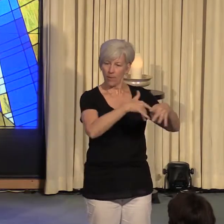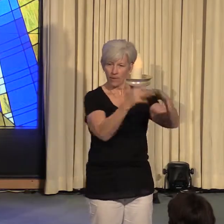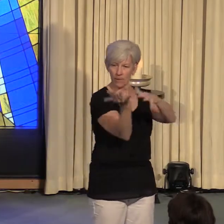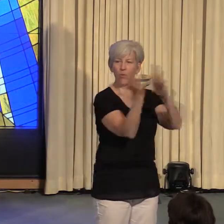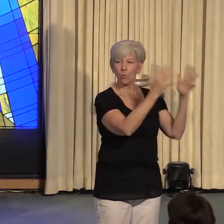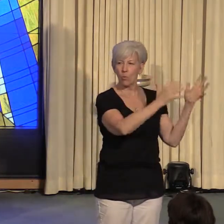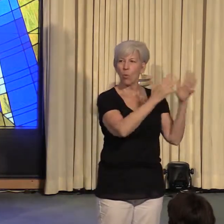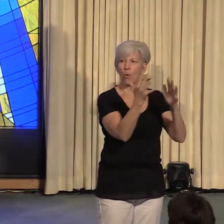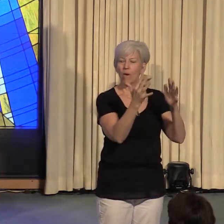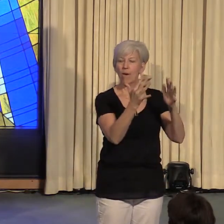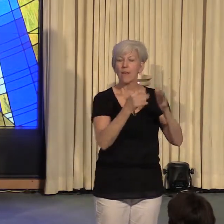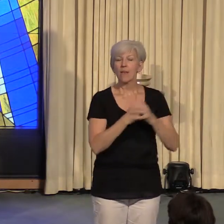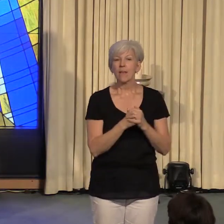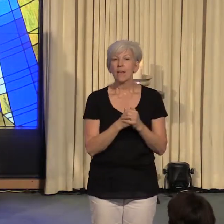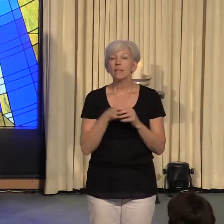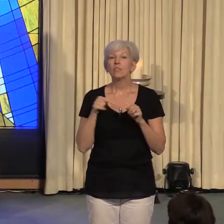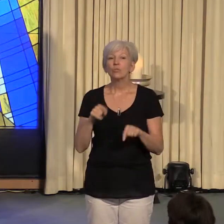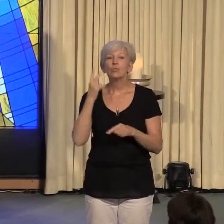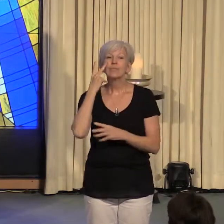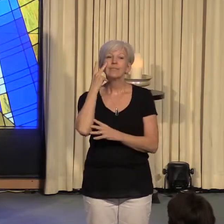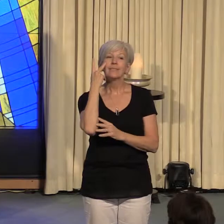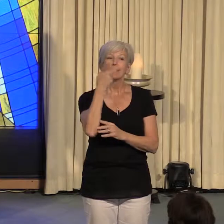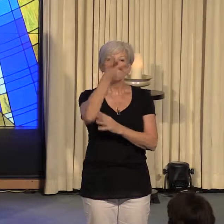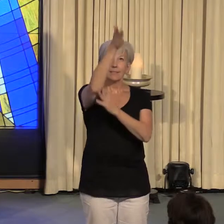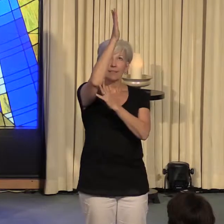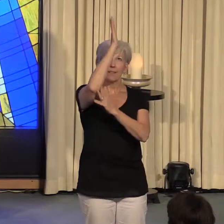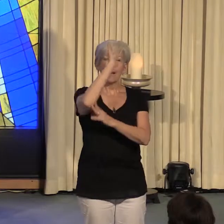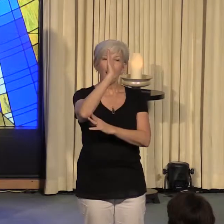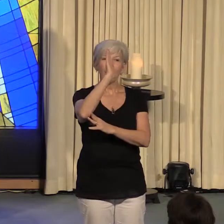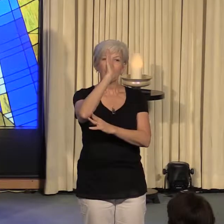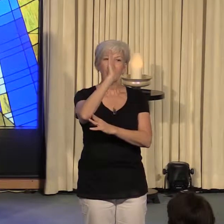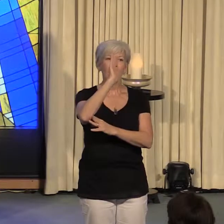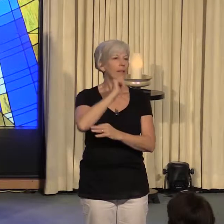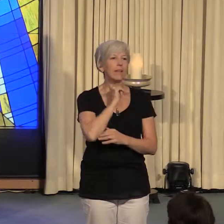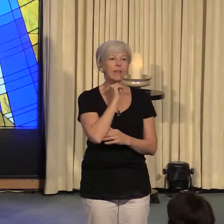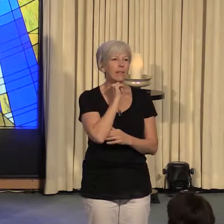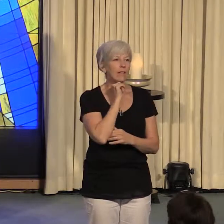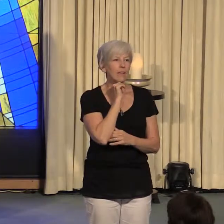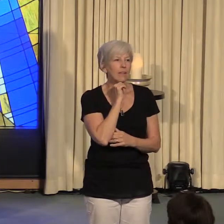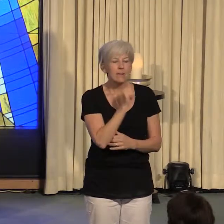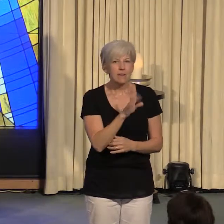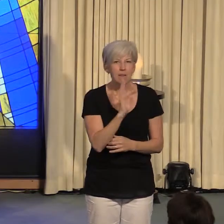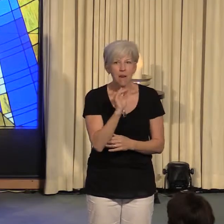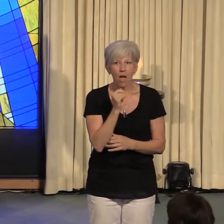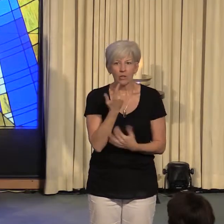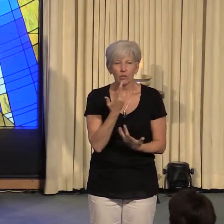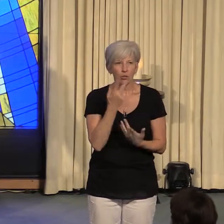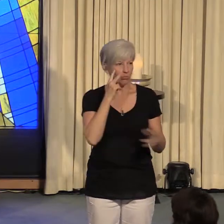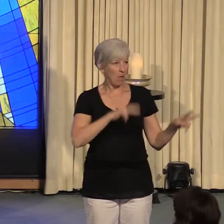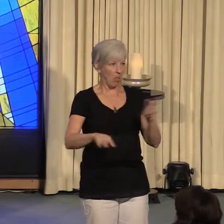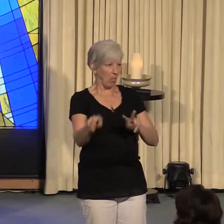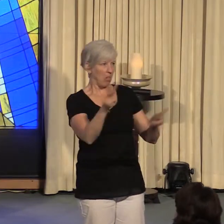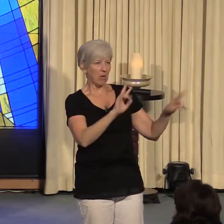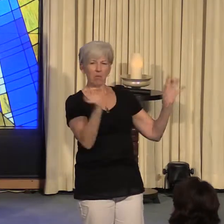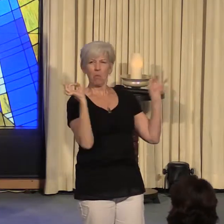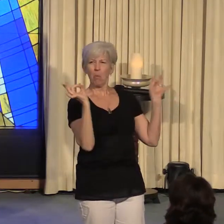I, was to see God. Not to look at the horrific stuff going on around